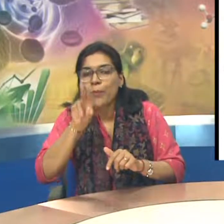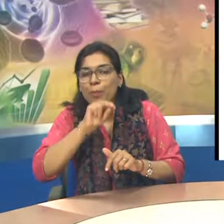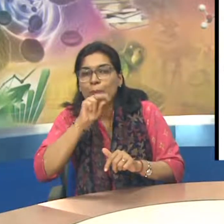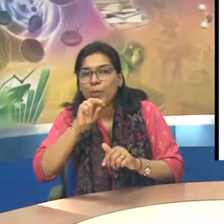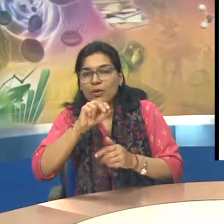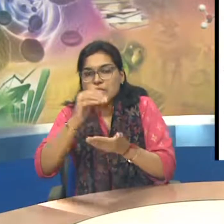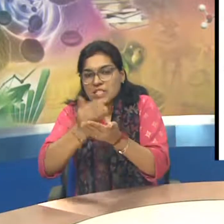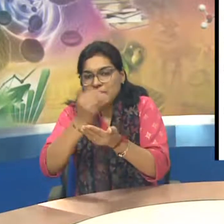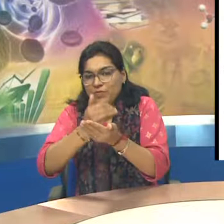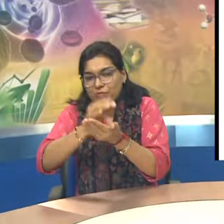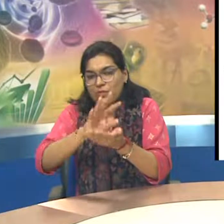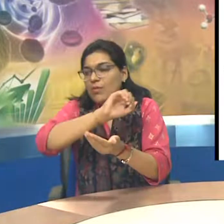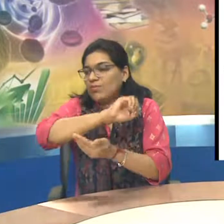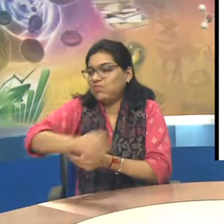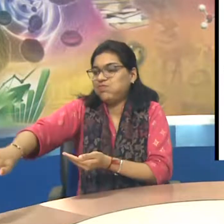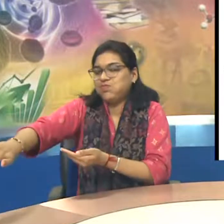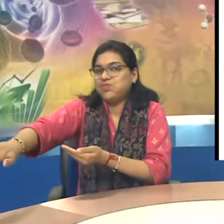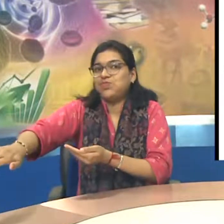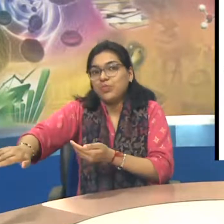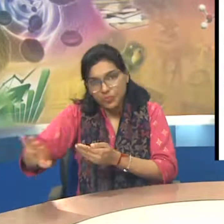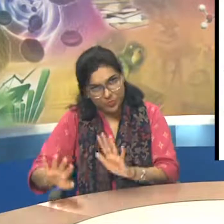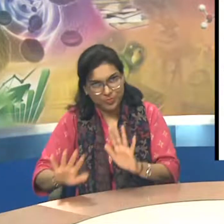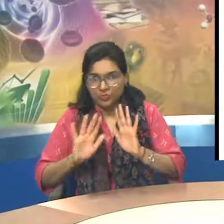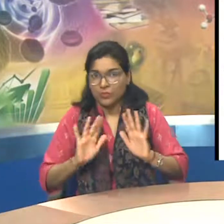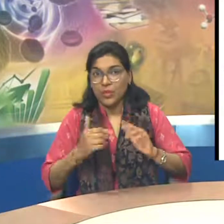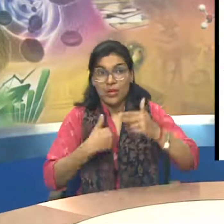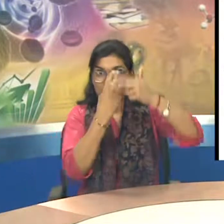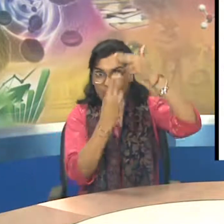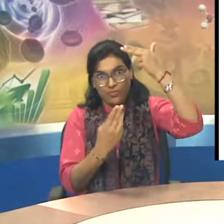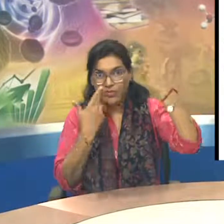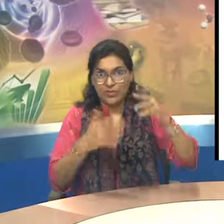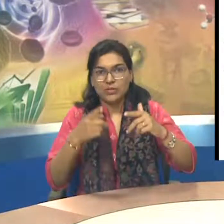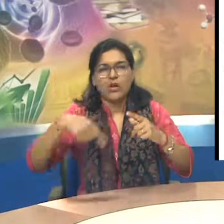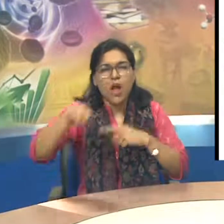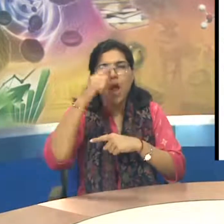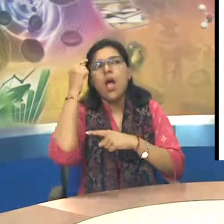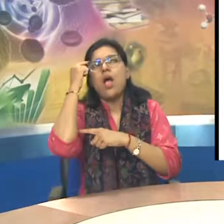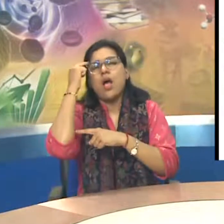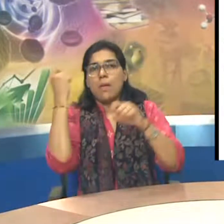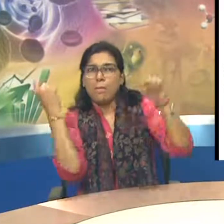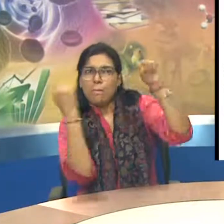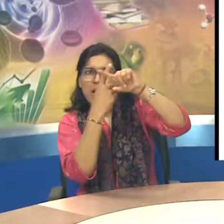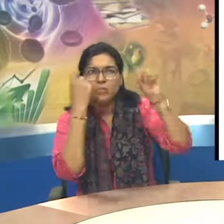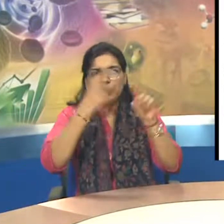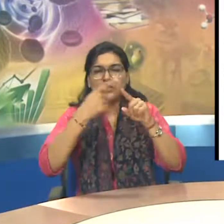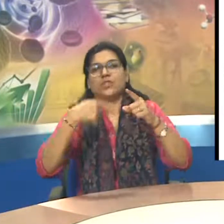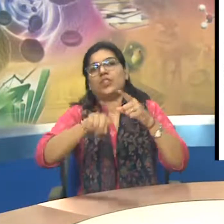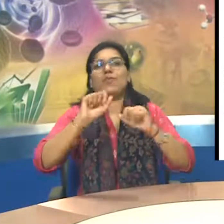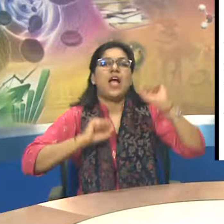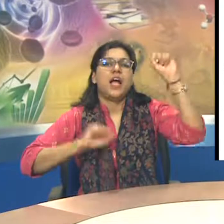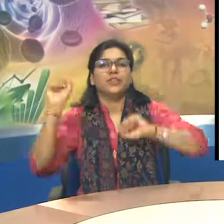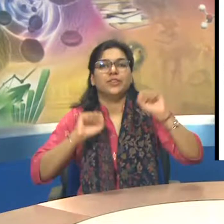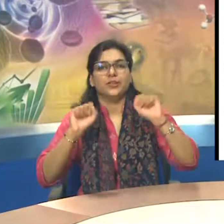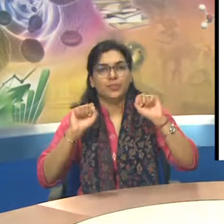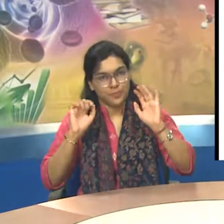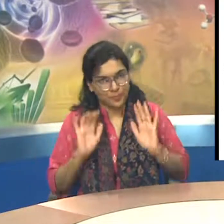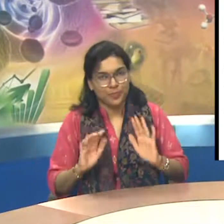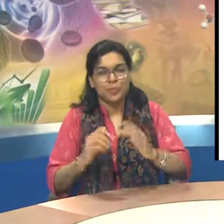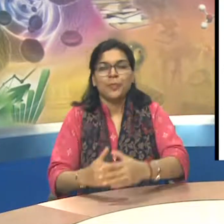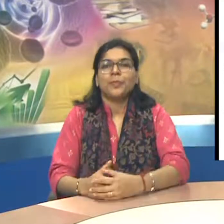Fifth, computer-based system of receiving and responding to